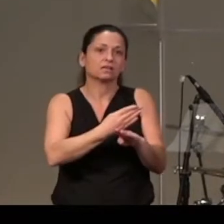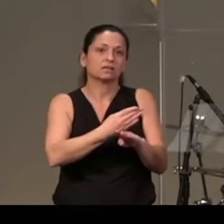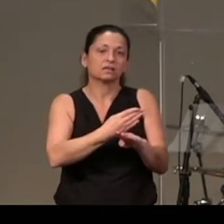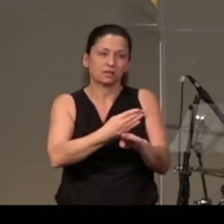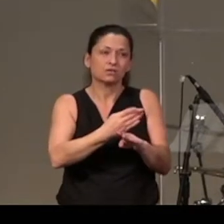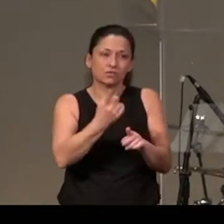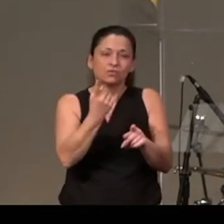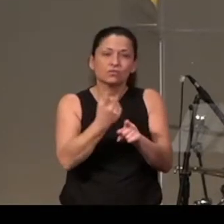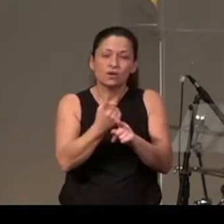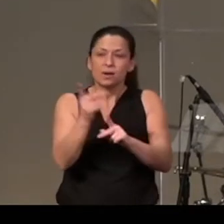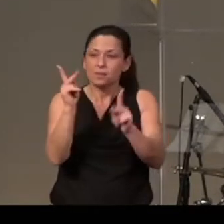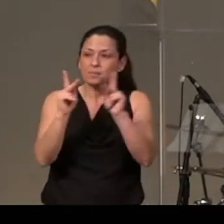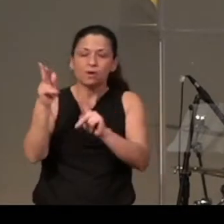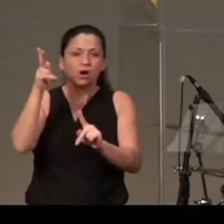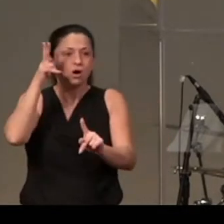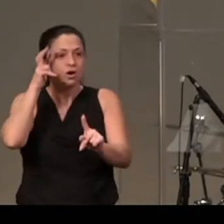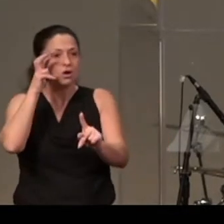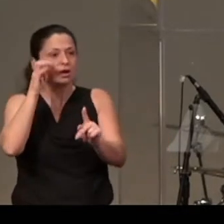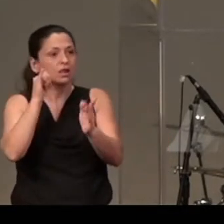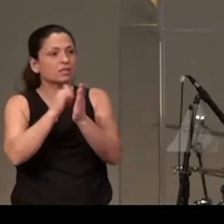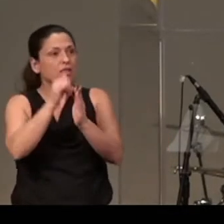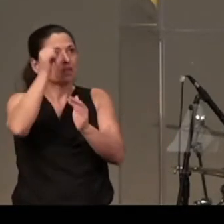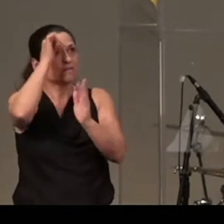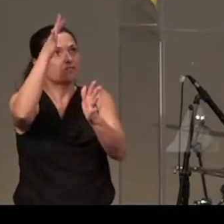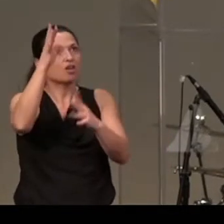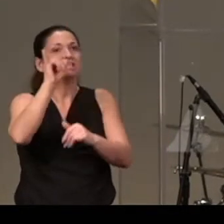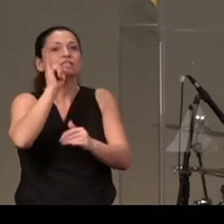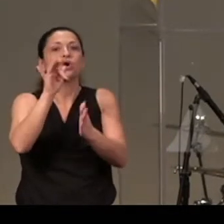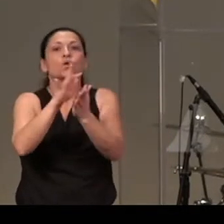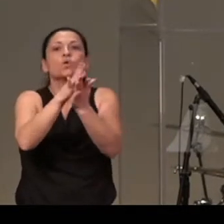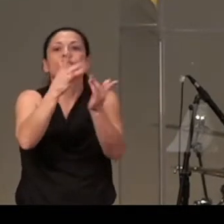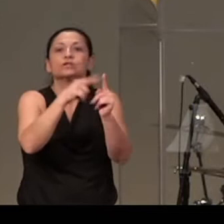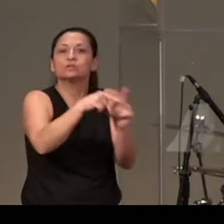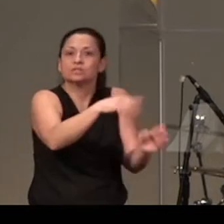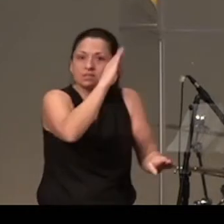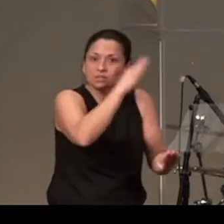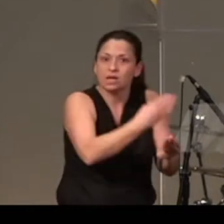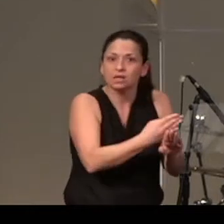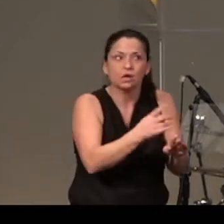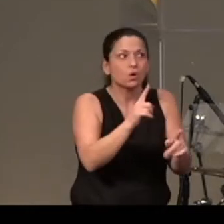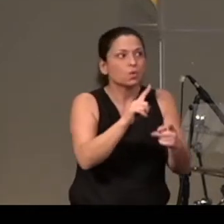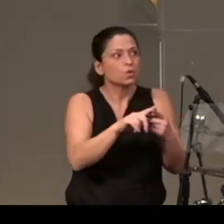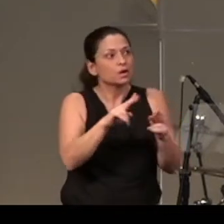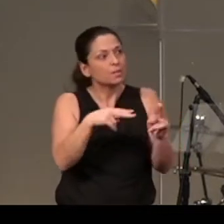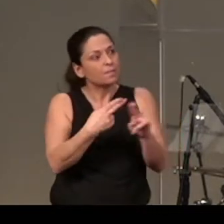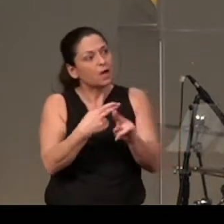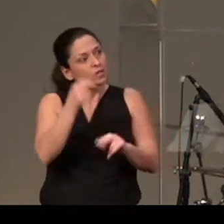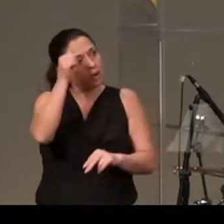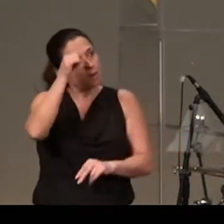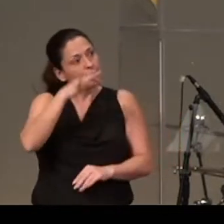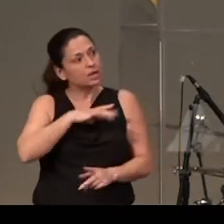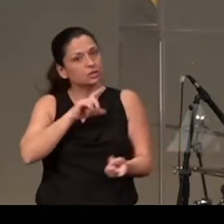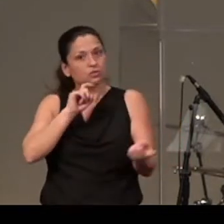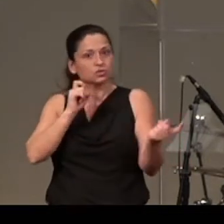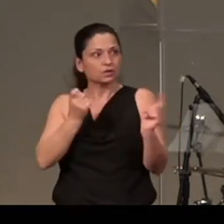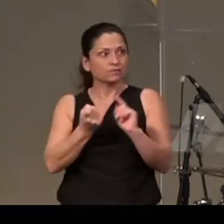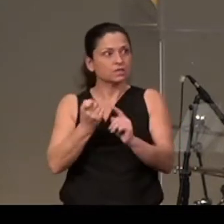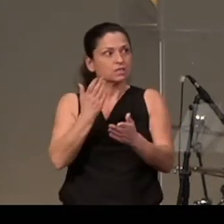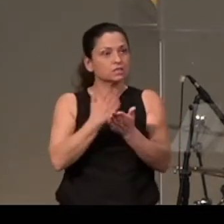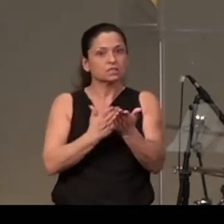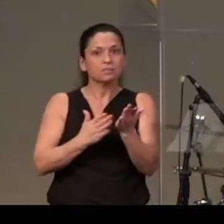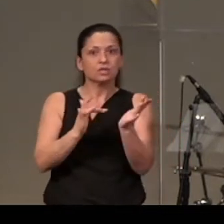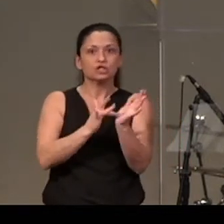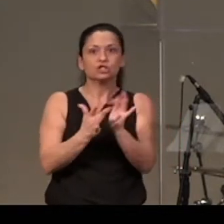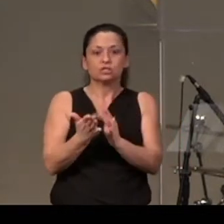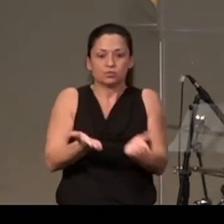Father? Didn't people hear that the Father was glorifying the Son? How about the Mount of Transfiguration? Remember Jesus takes some of his disciples